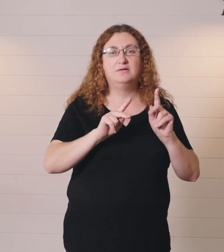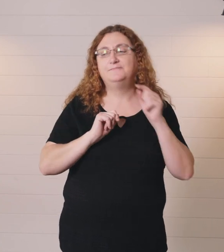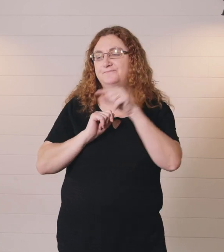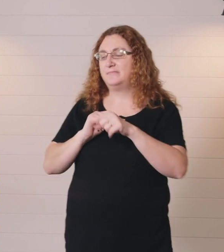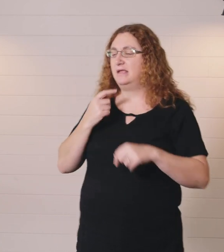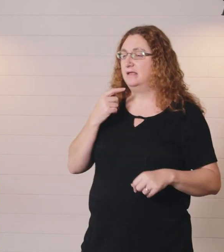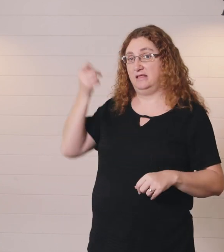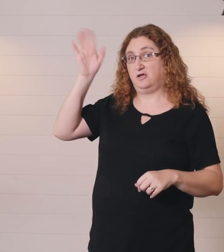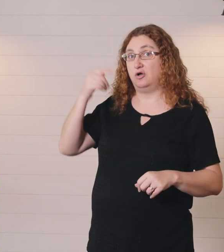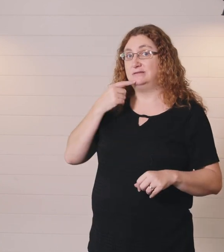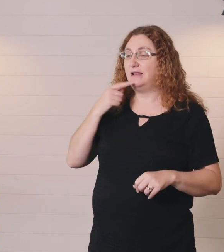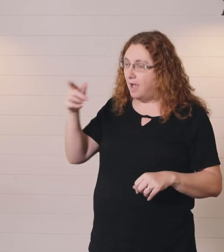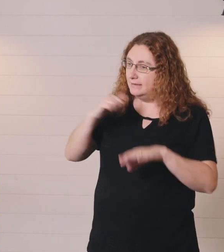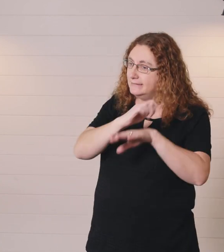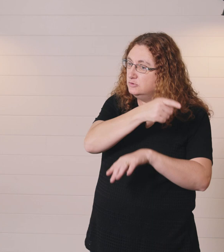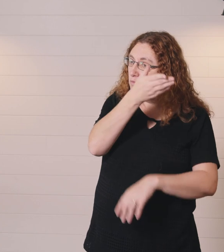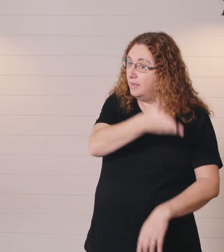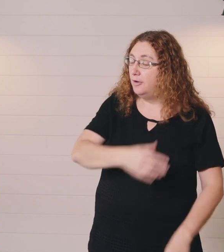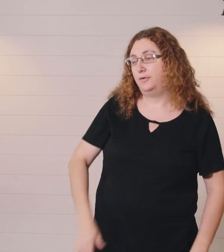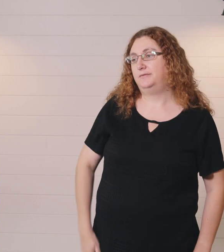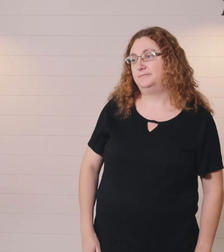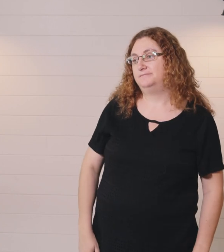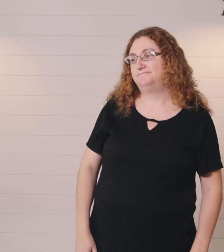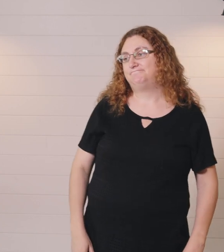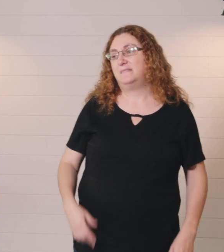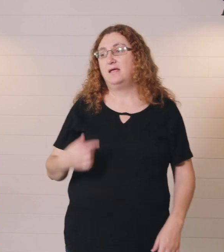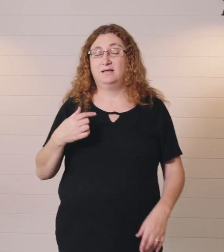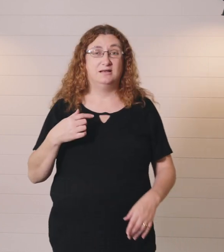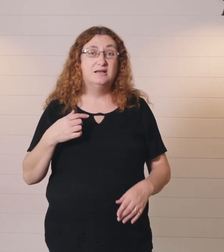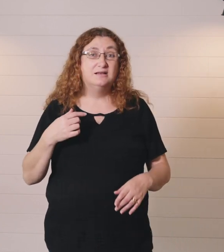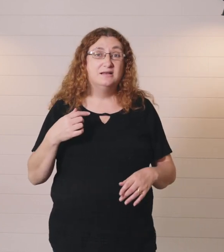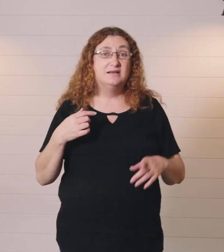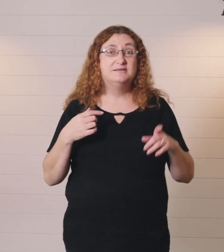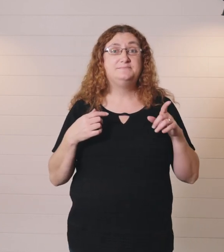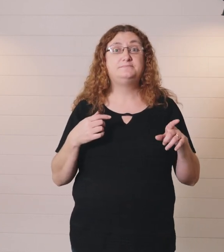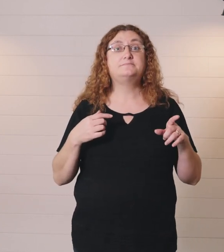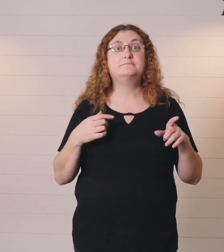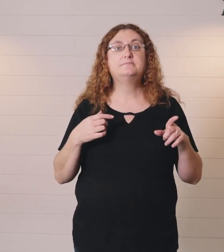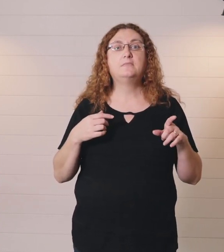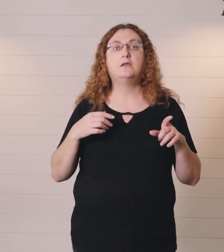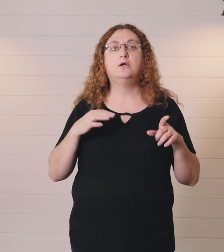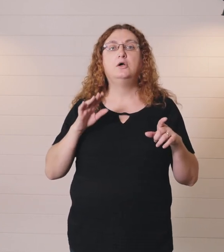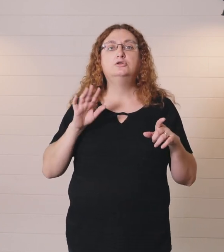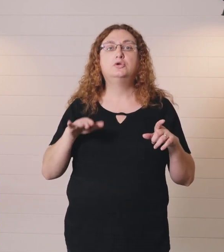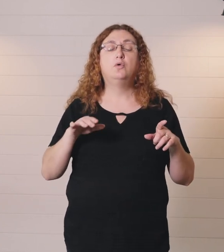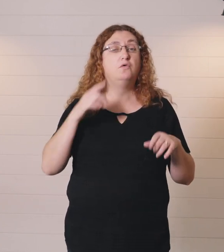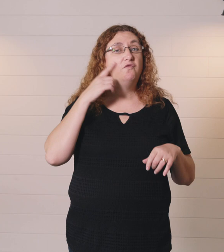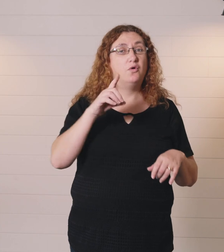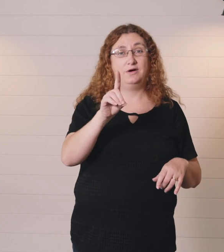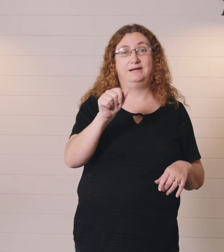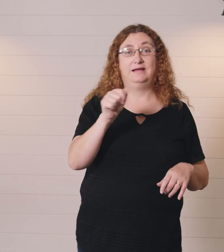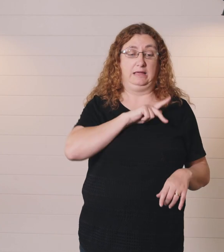him, well, actually, it was I who sent you there. He used the political jealousy and rivalry in